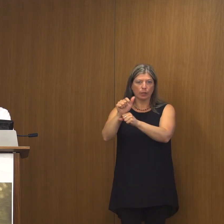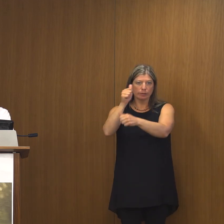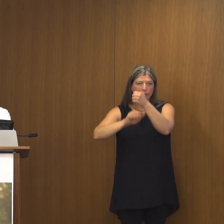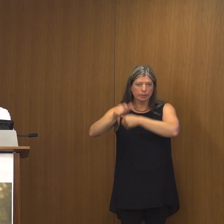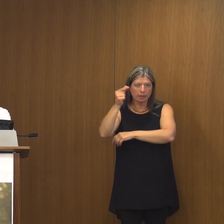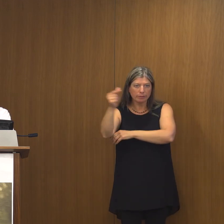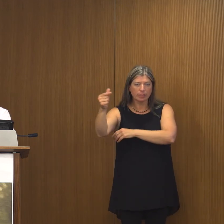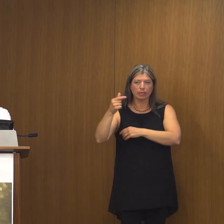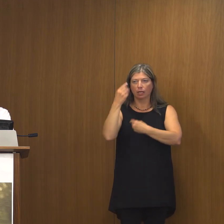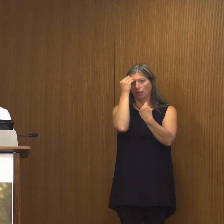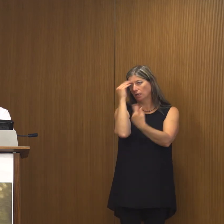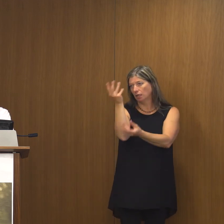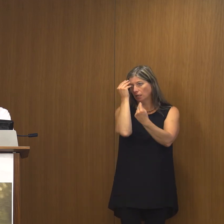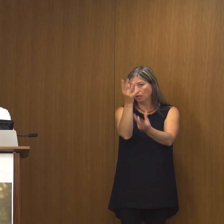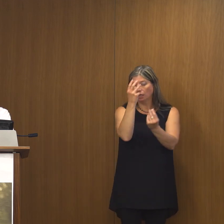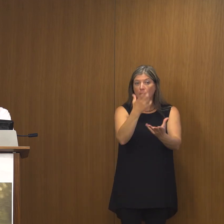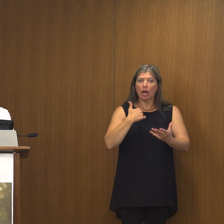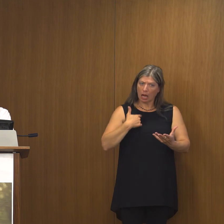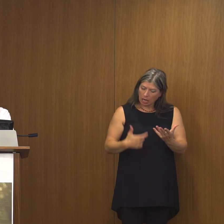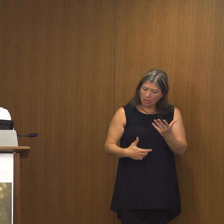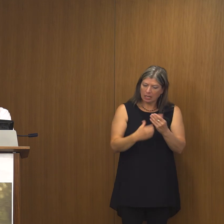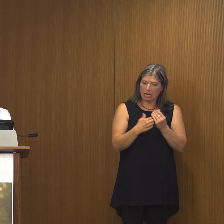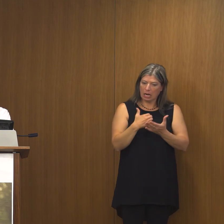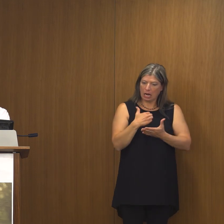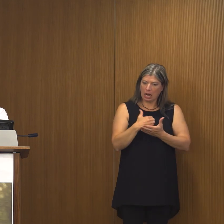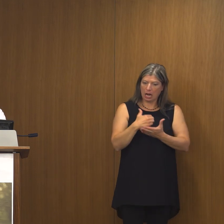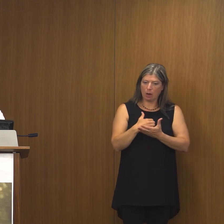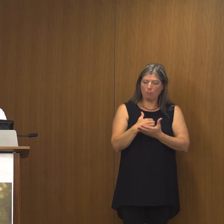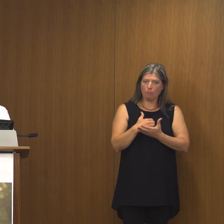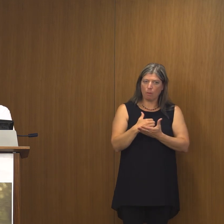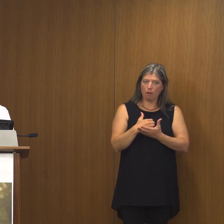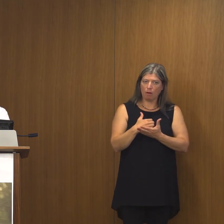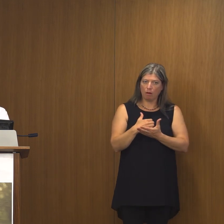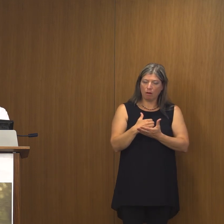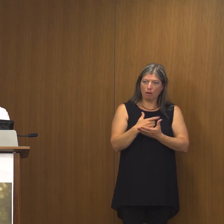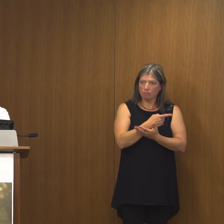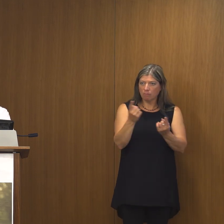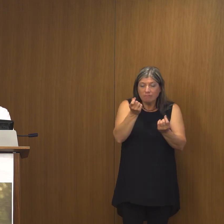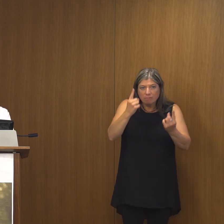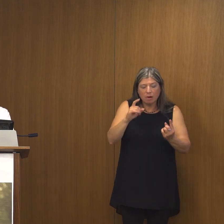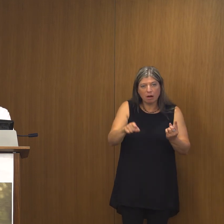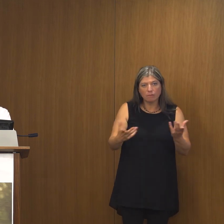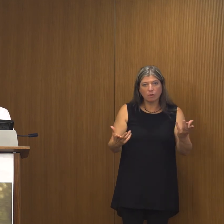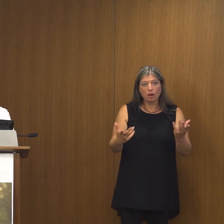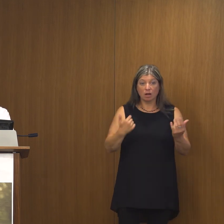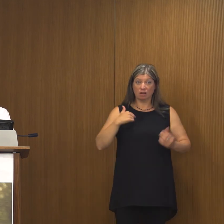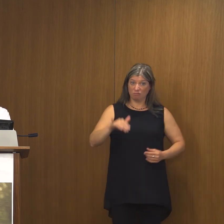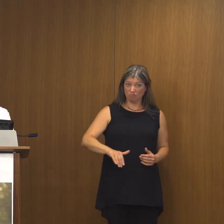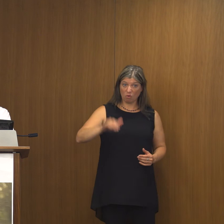people understand that I need extra help that others may not. Growing up with autism can be